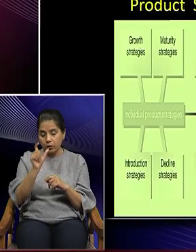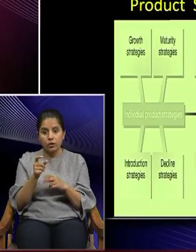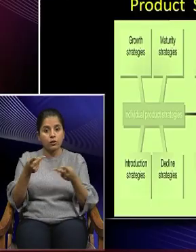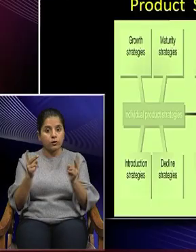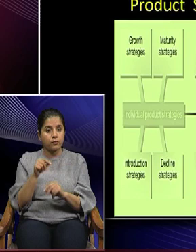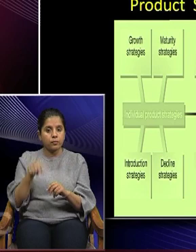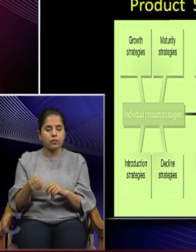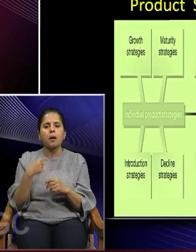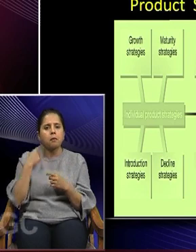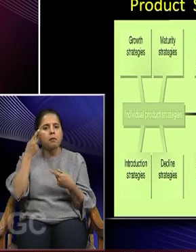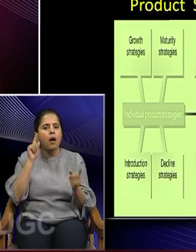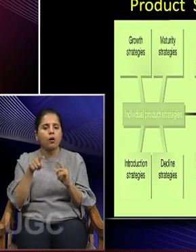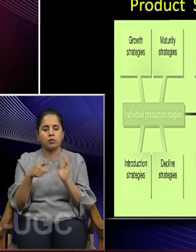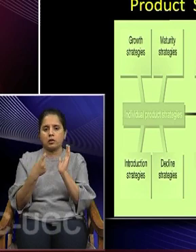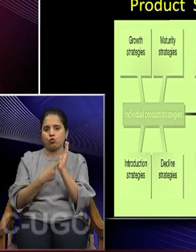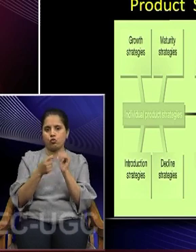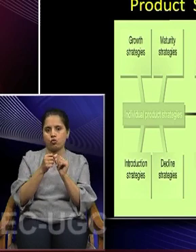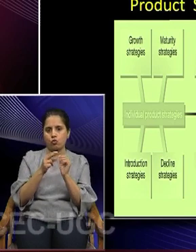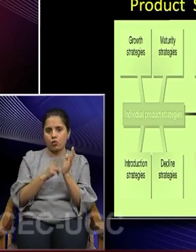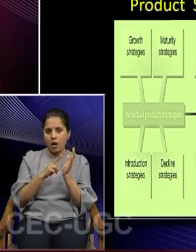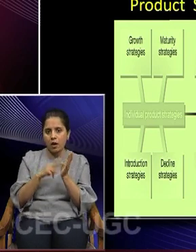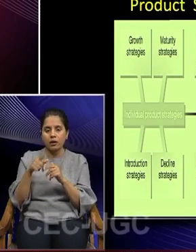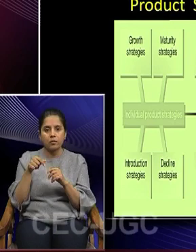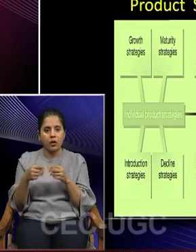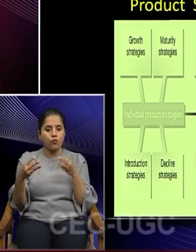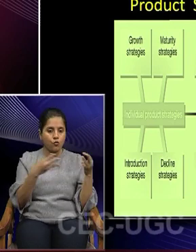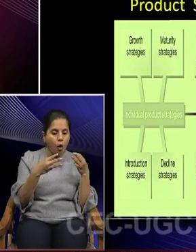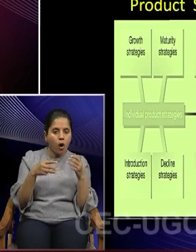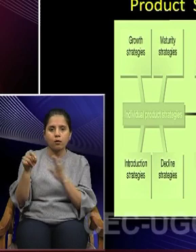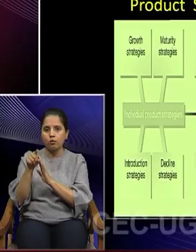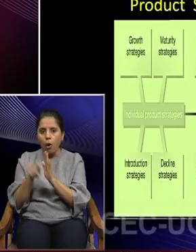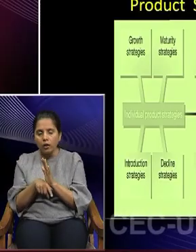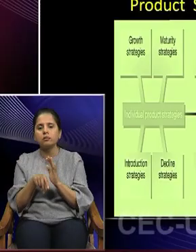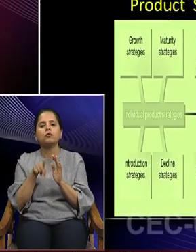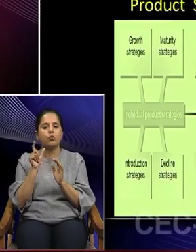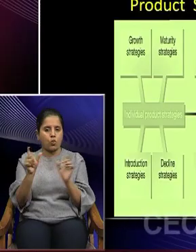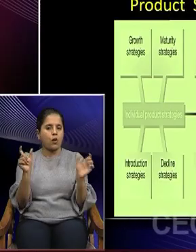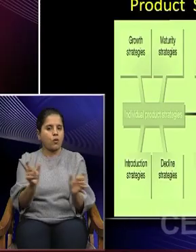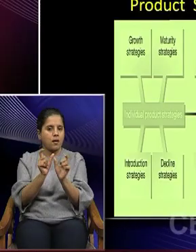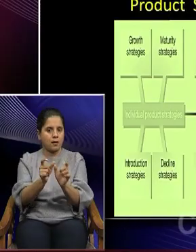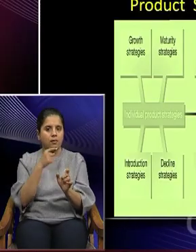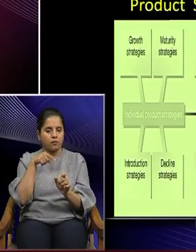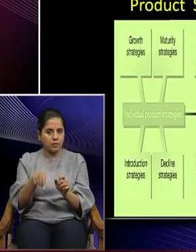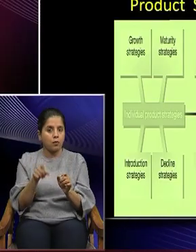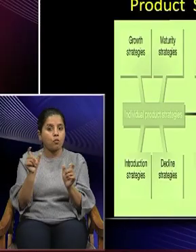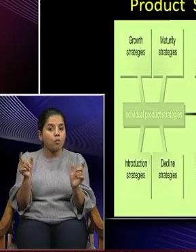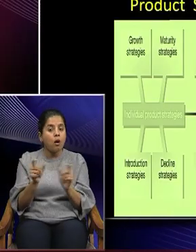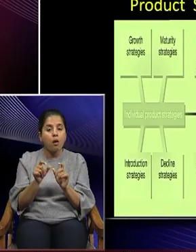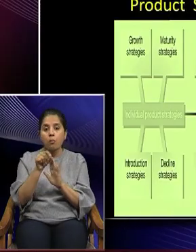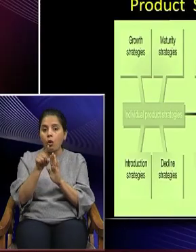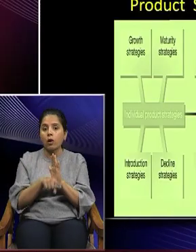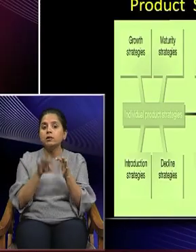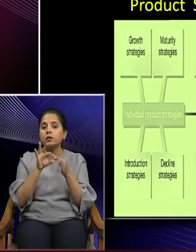it a Ranneeti, and Ran means war and Neeti means policy. So, we are talking about a policy related to a